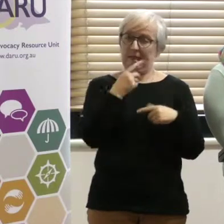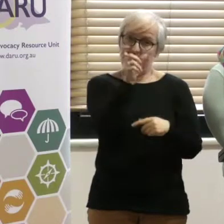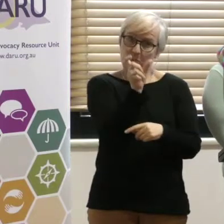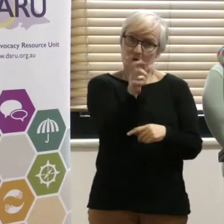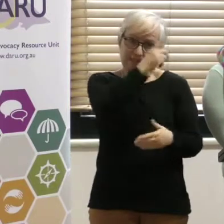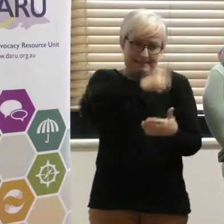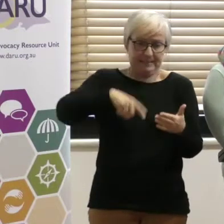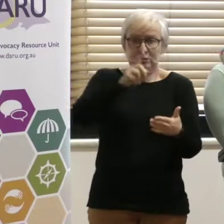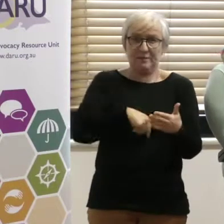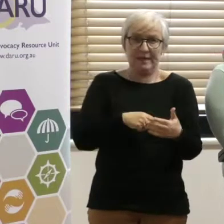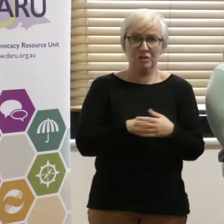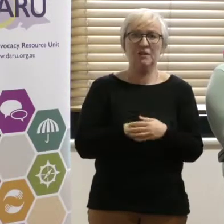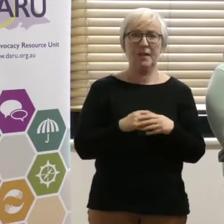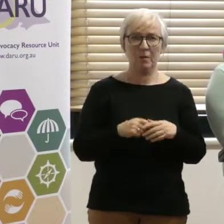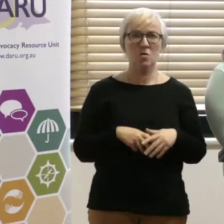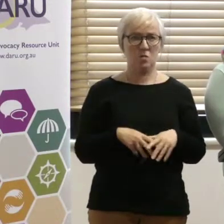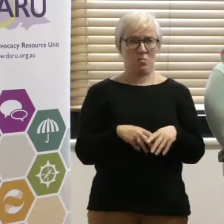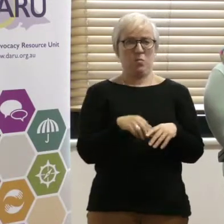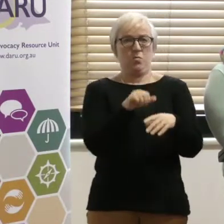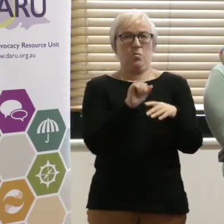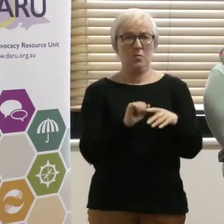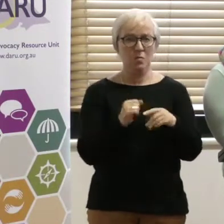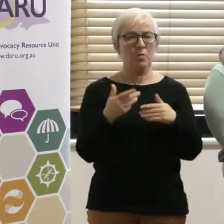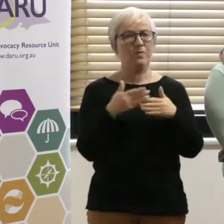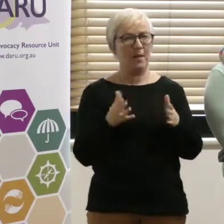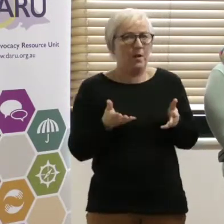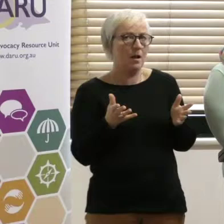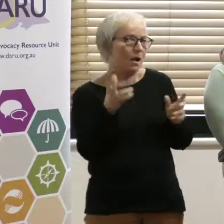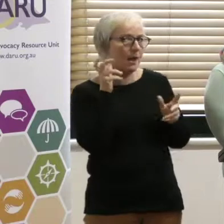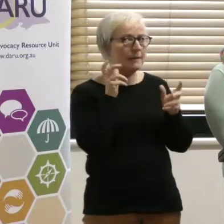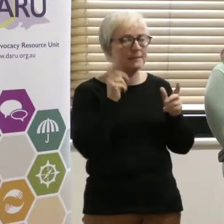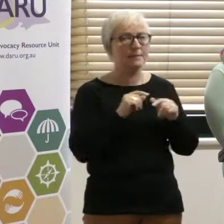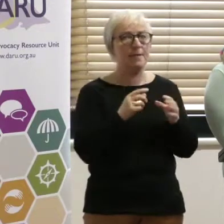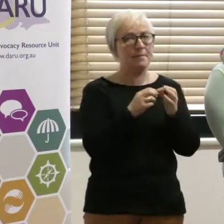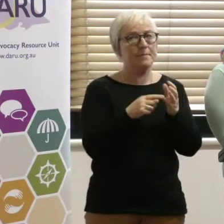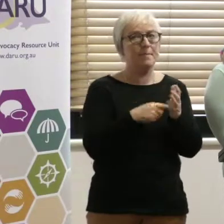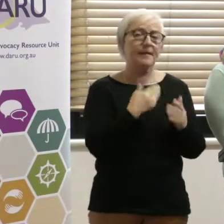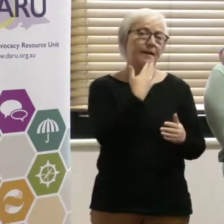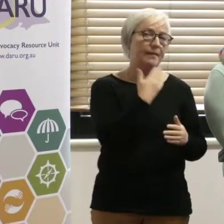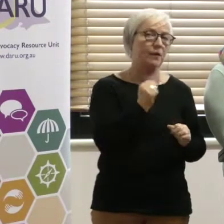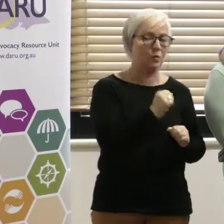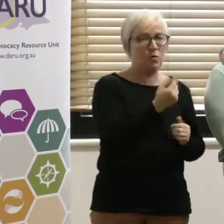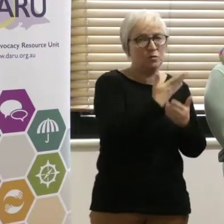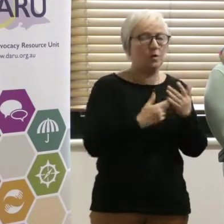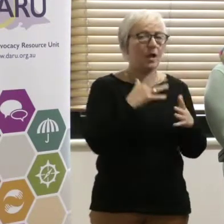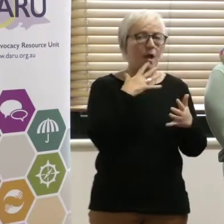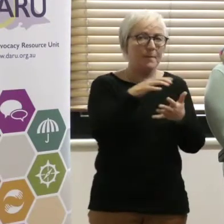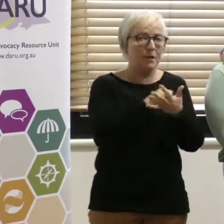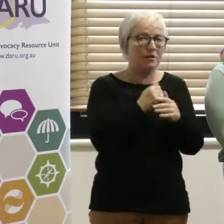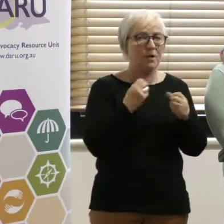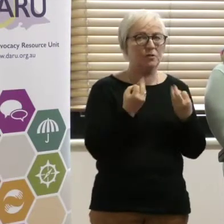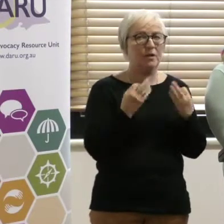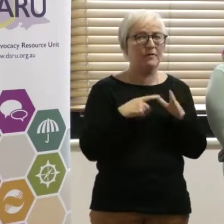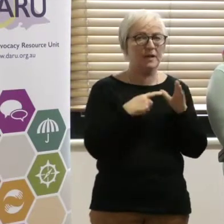they actually opened a few doors, but they were the lucky ones. We are very aware it's an issue, and I will certainly take it back to the office. But I do apologise, I don't have an answer for you